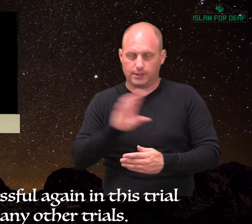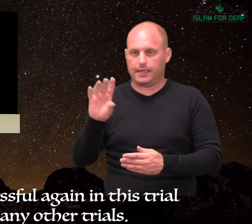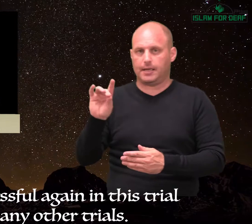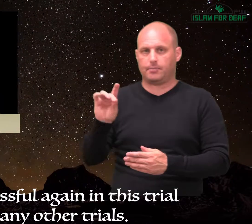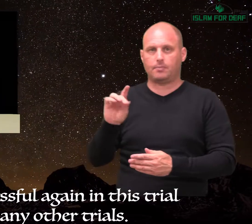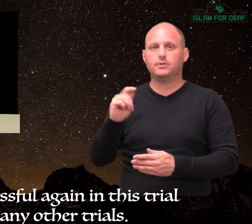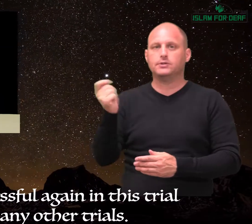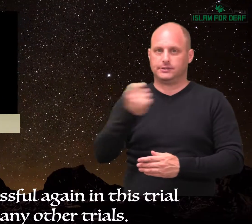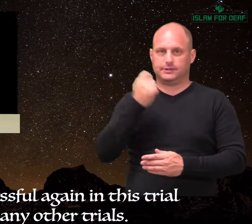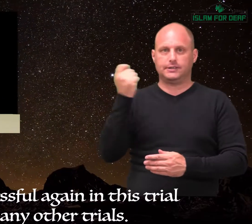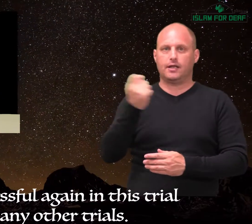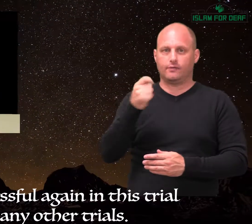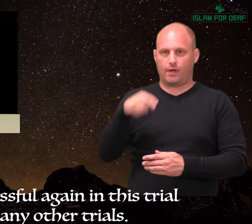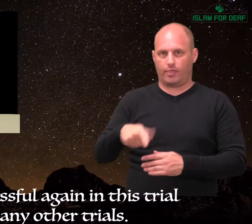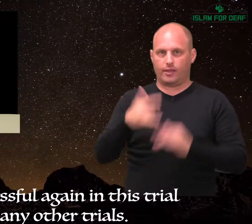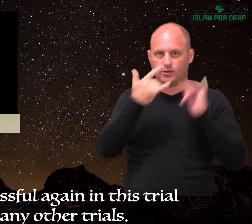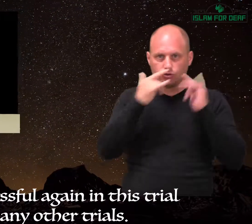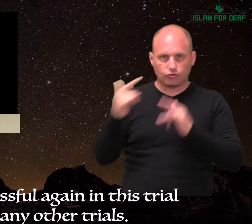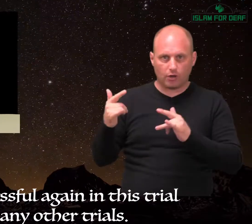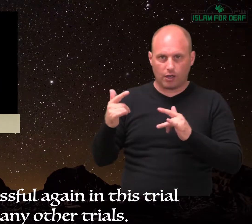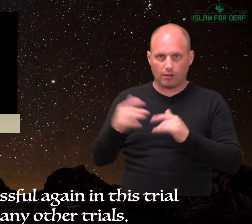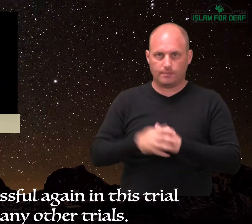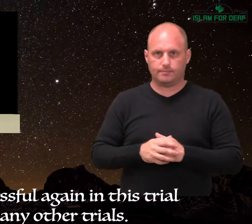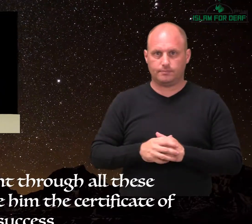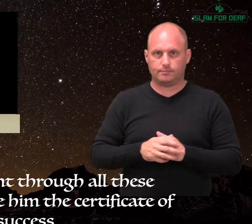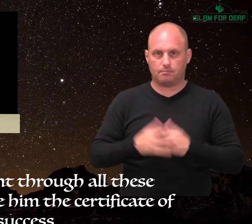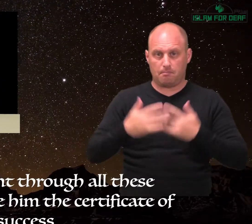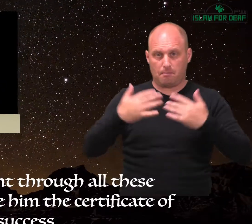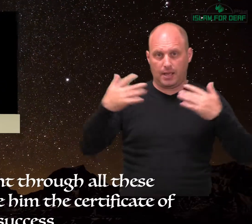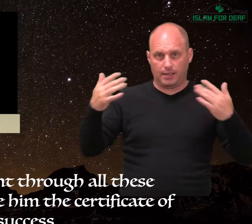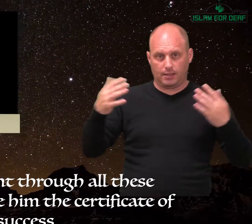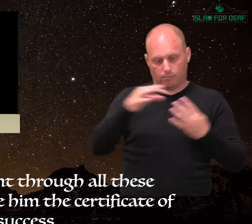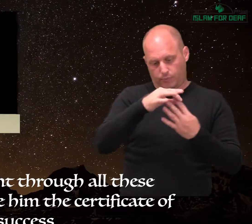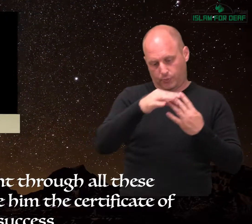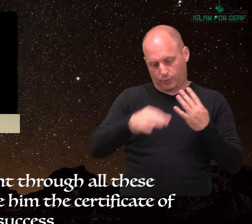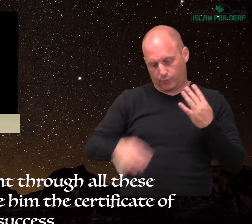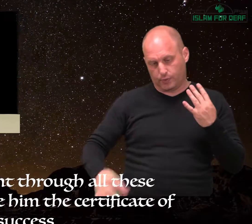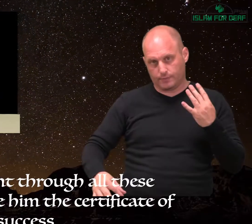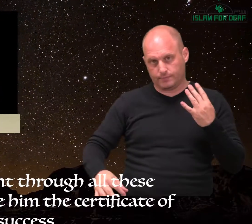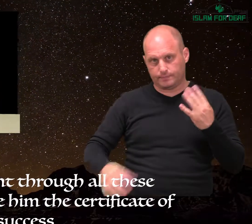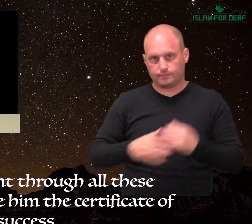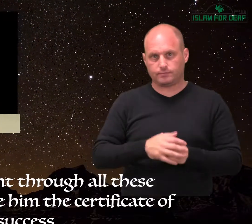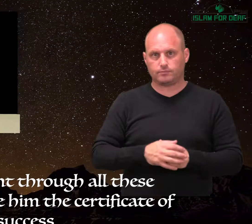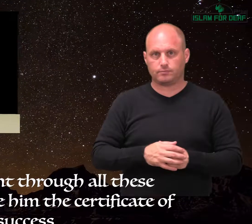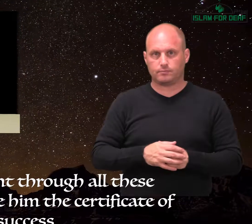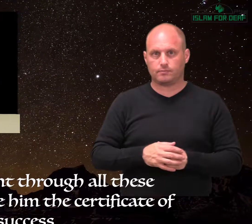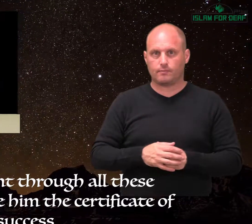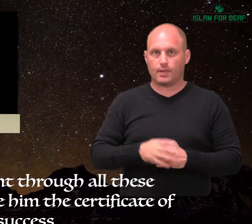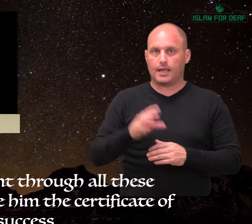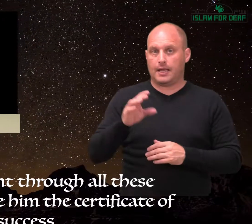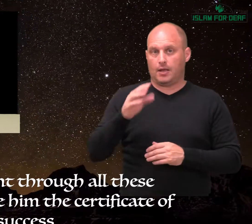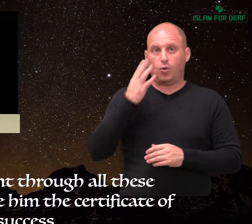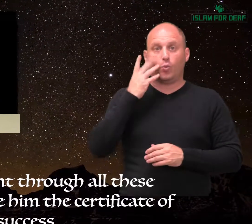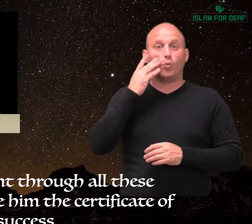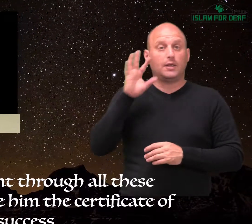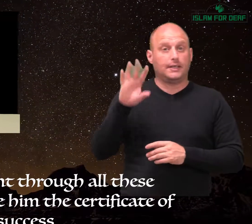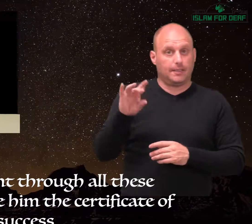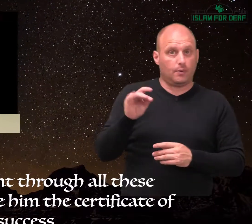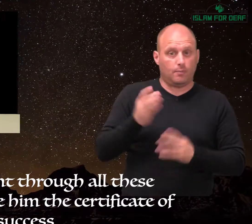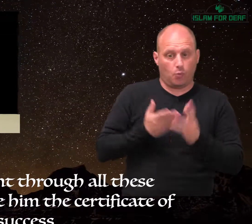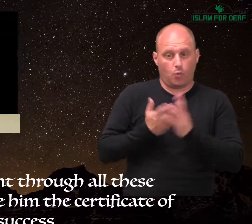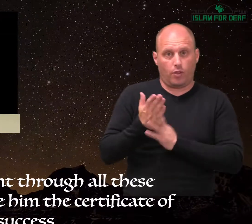again in this trial and many other trials. So when he went through all these trials,